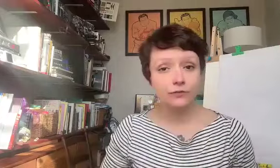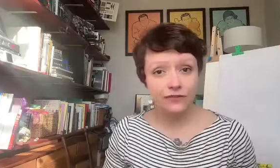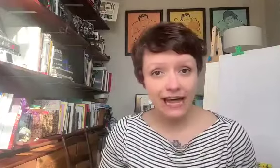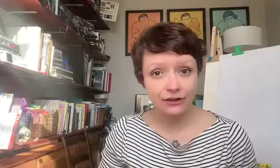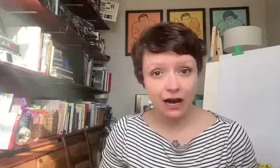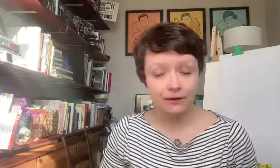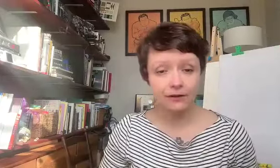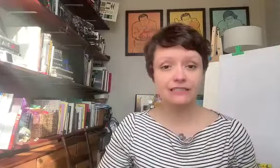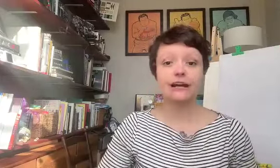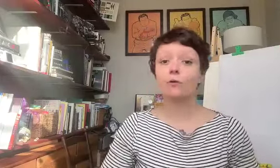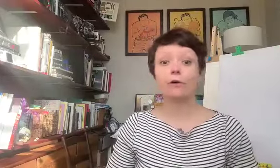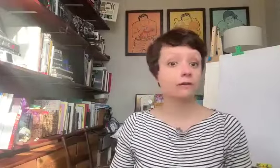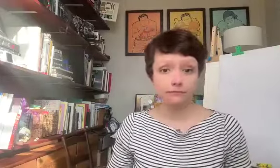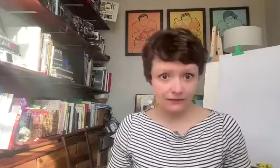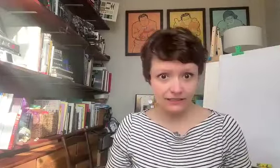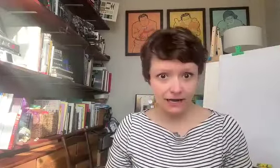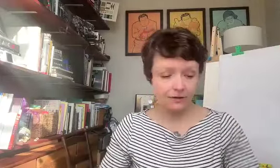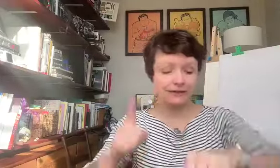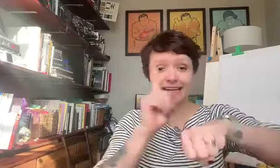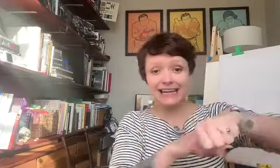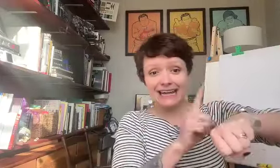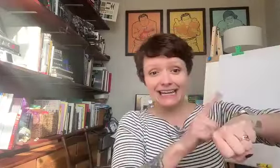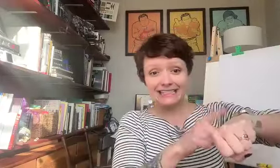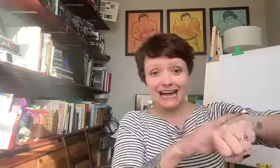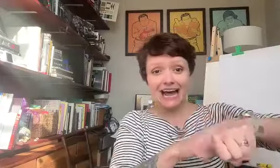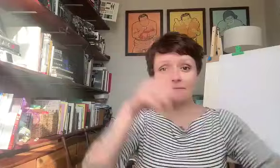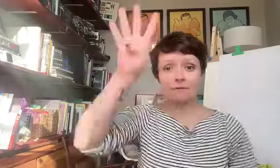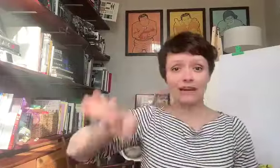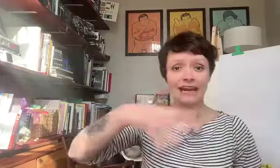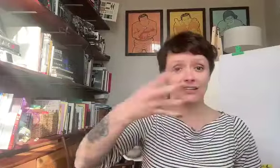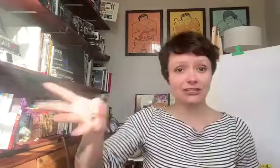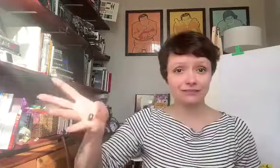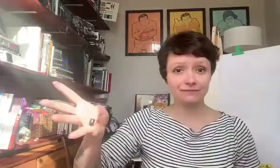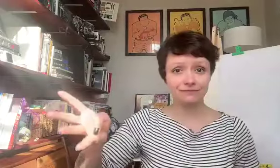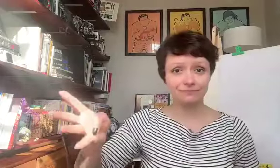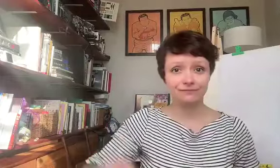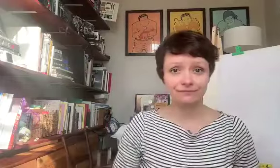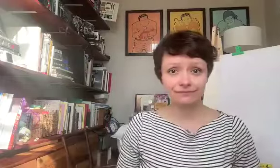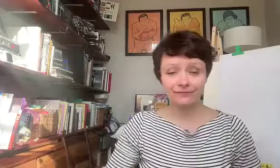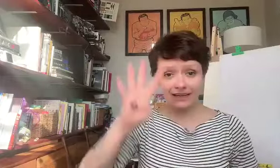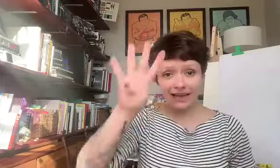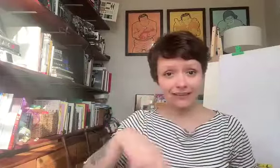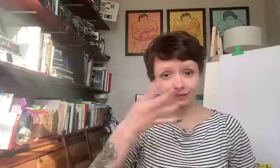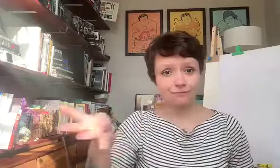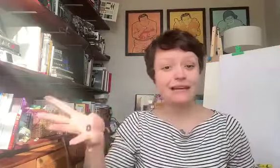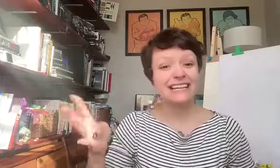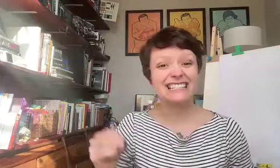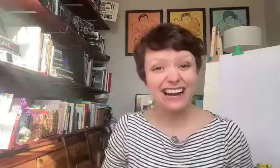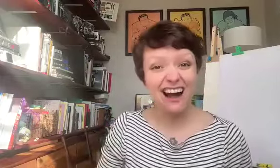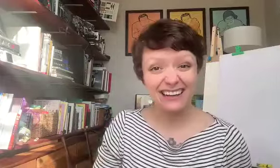have a calendar helper, you can say, or if it's time, you can be like, it's time for calendar. Calendar makes sense. It's iconic.